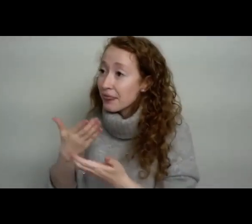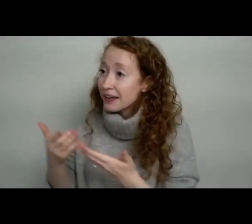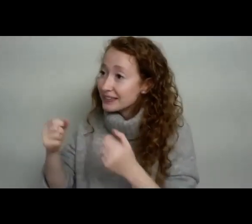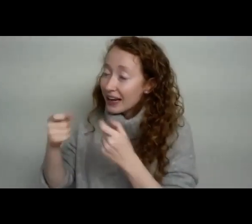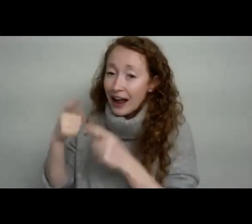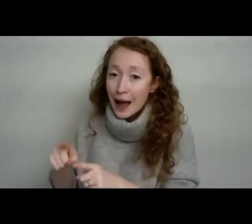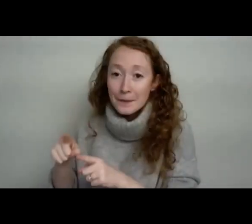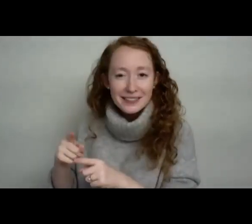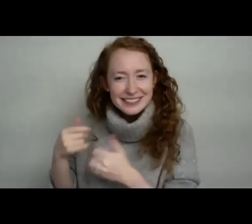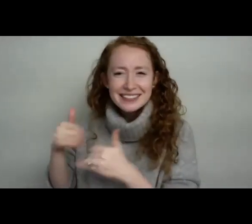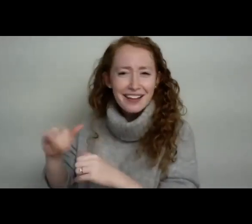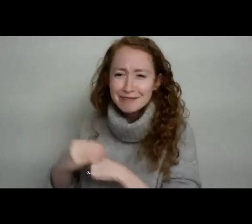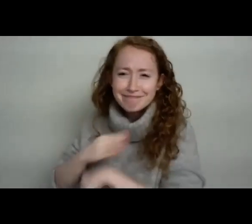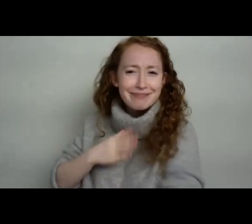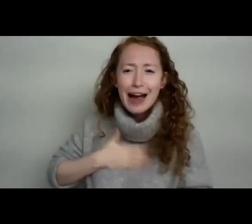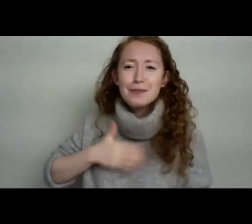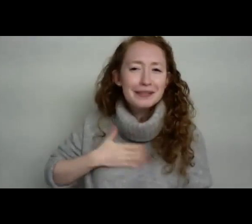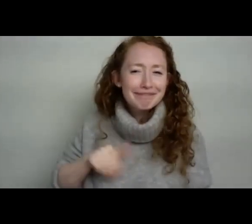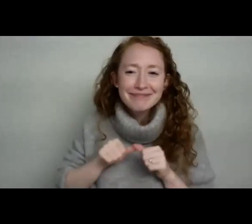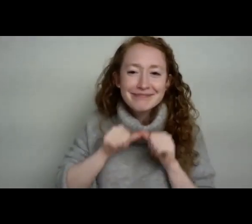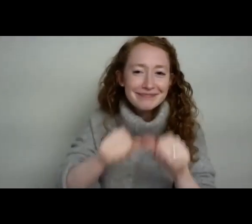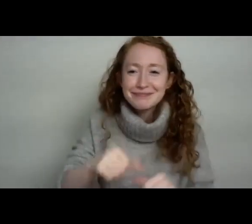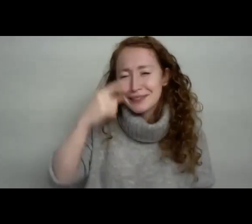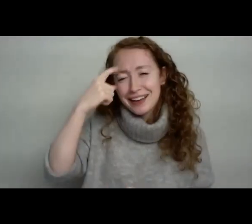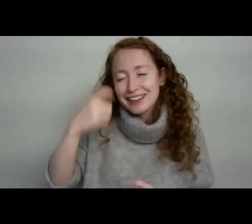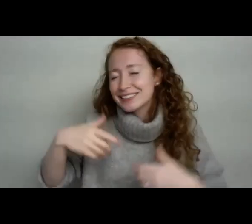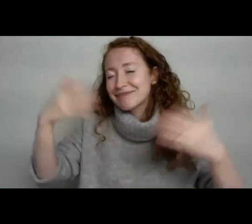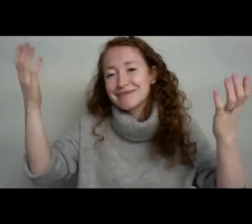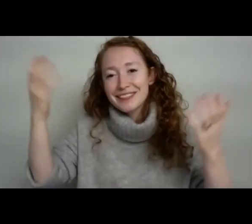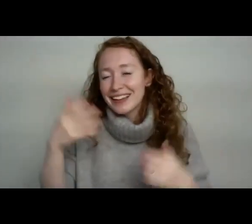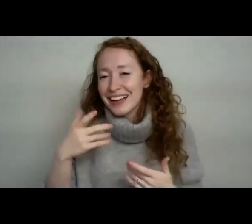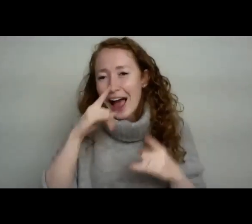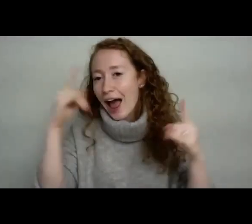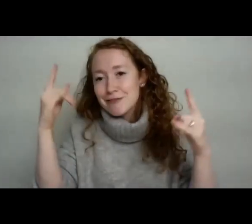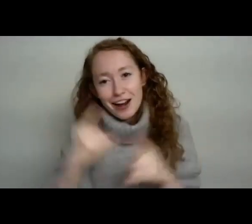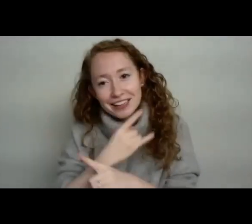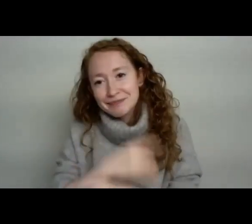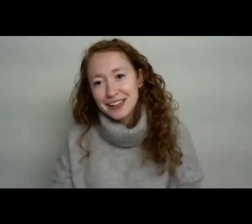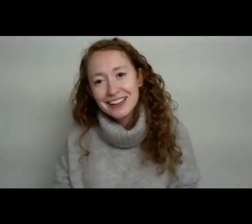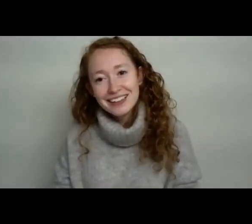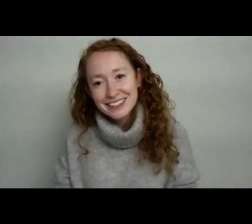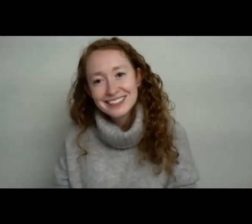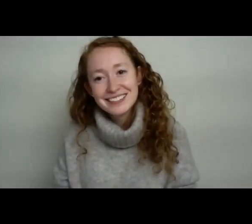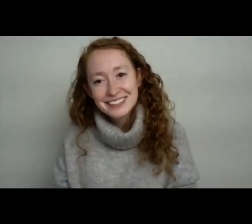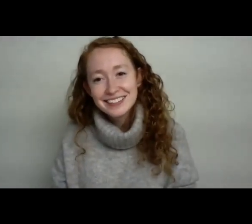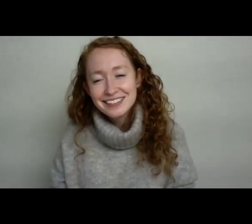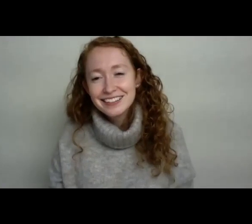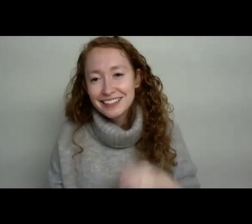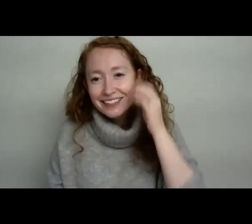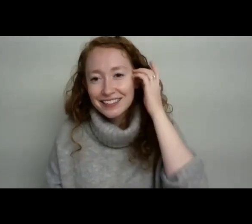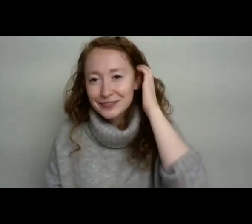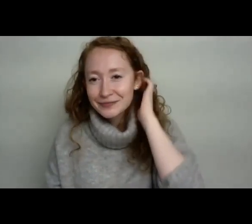this sense of happiness in your life because it's just delightful, the irony of happiness and